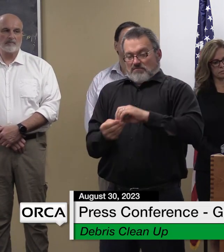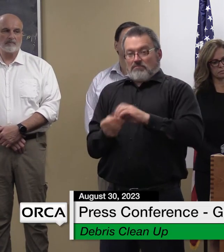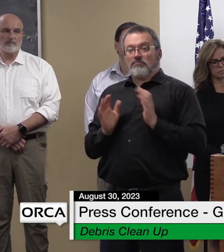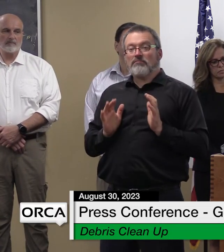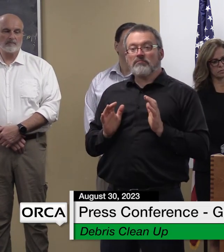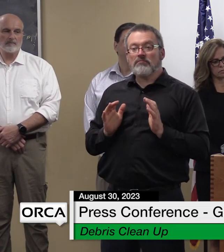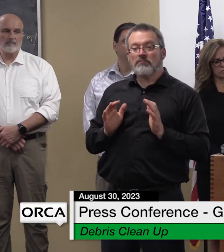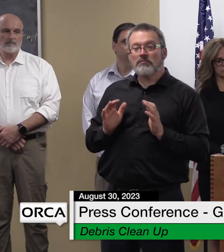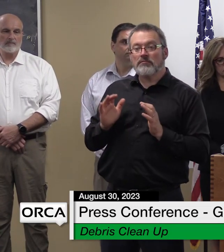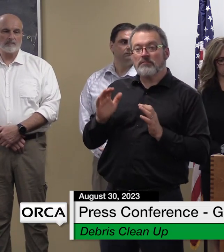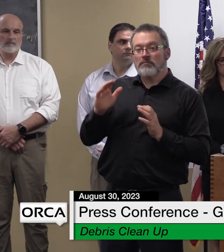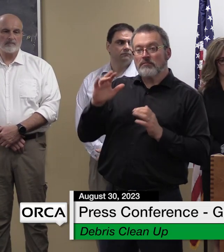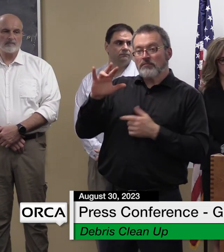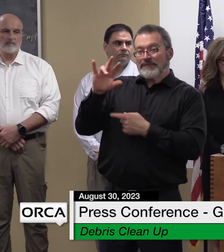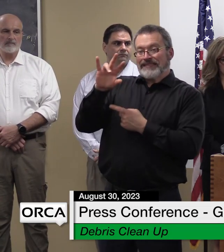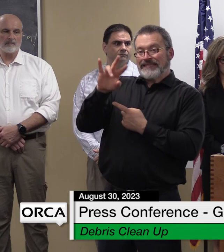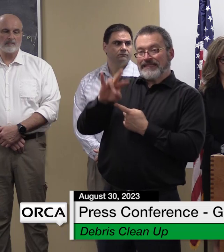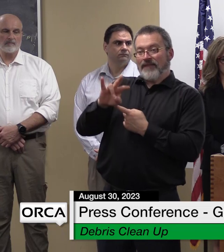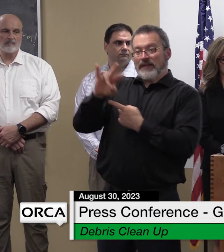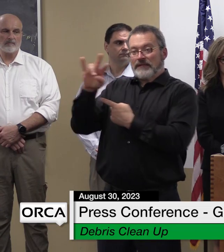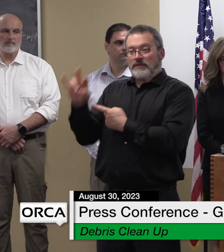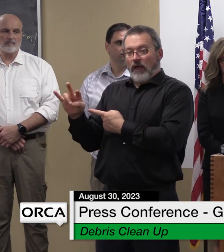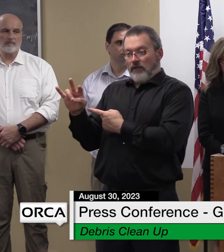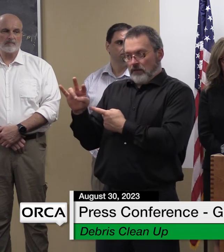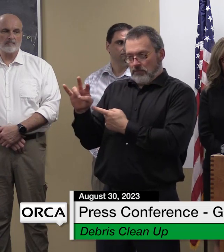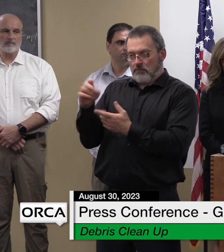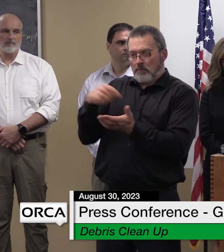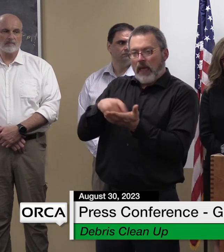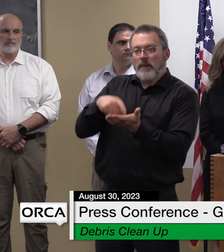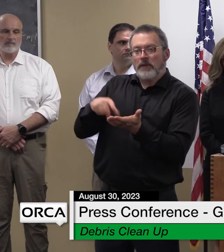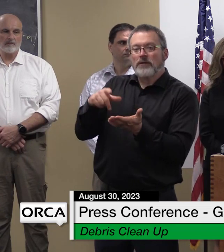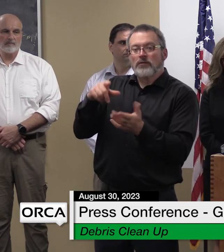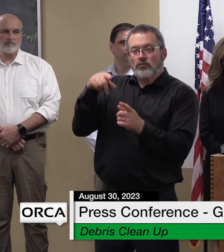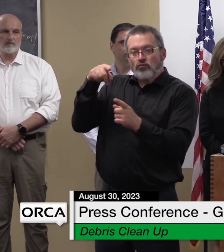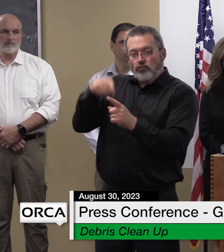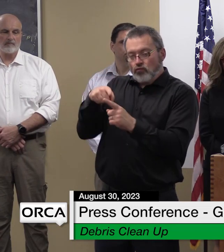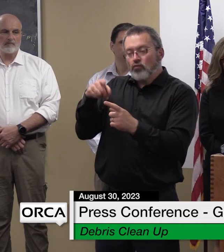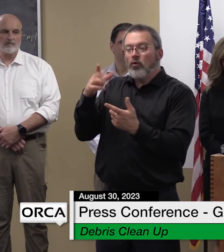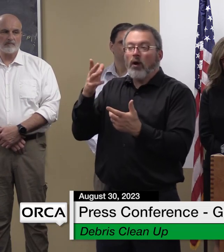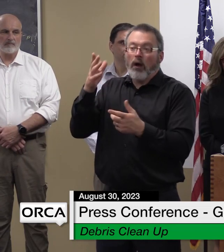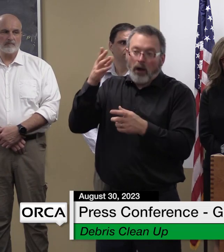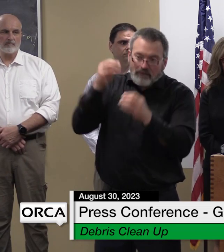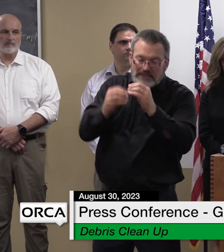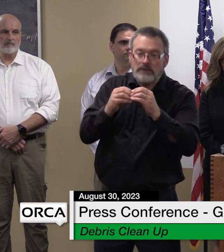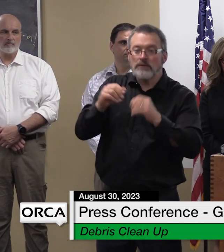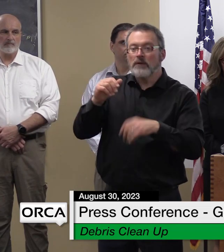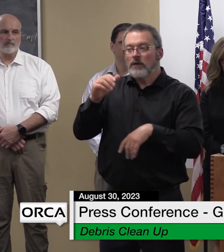77 payments dispersed for private bridges